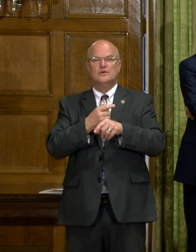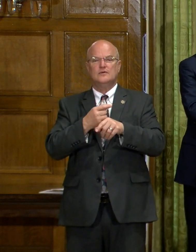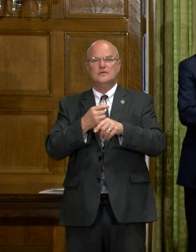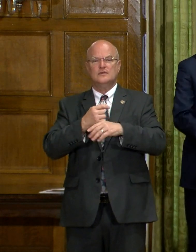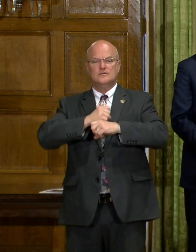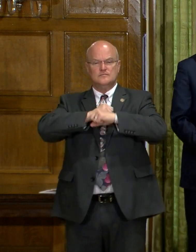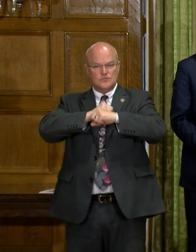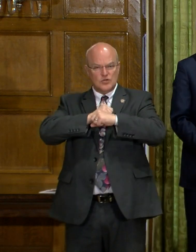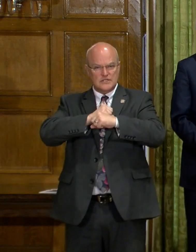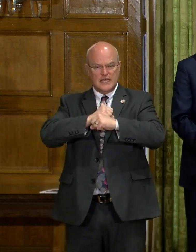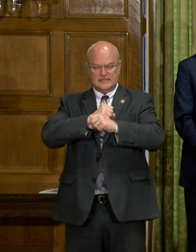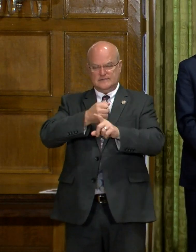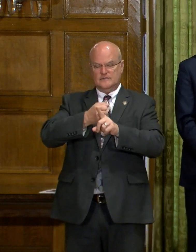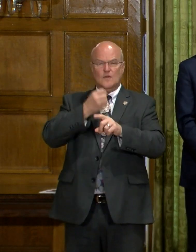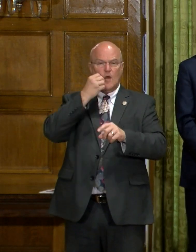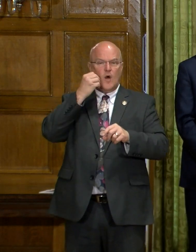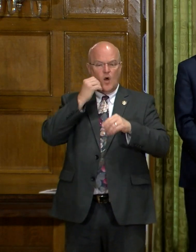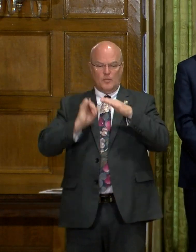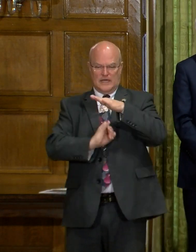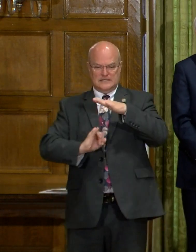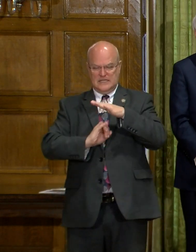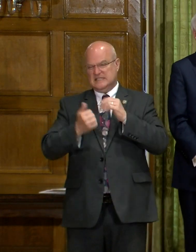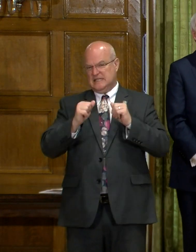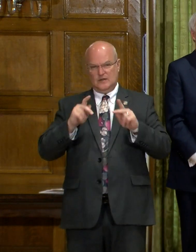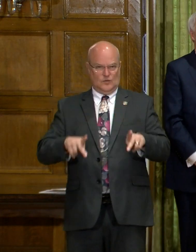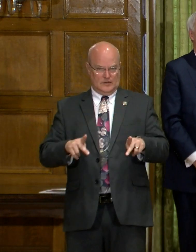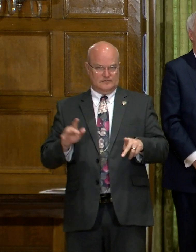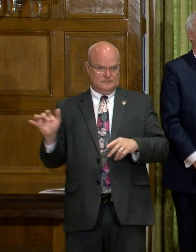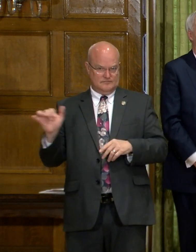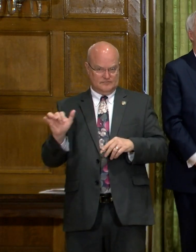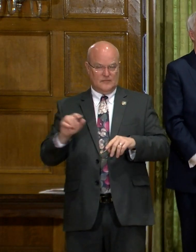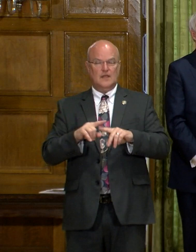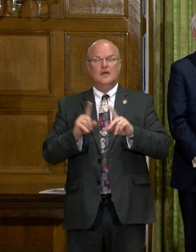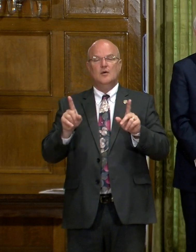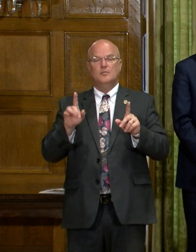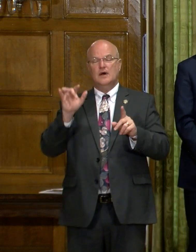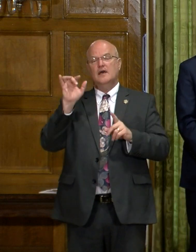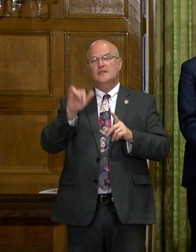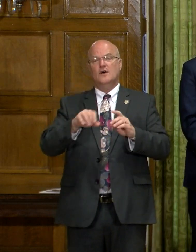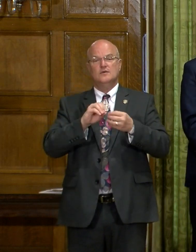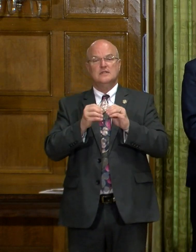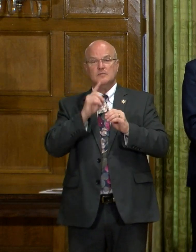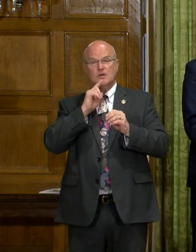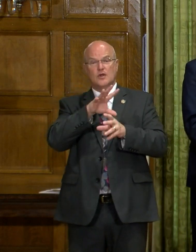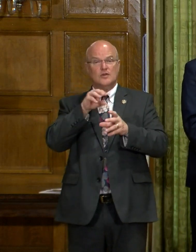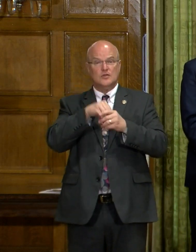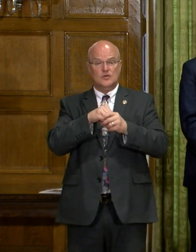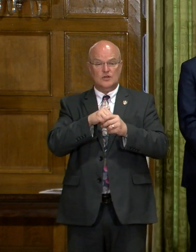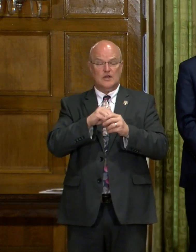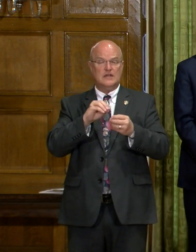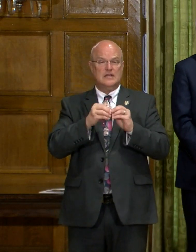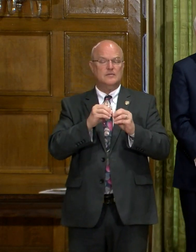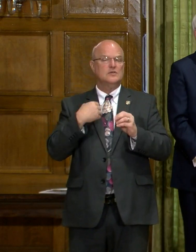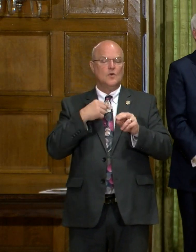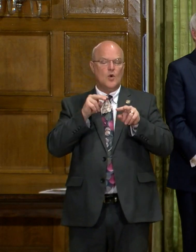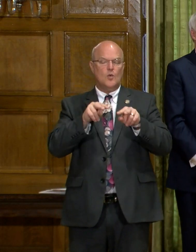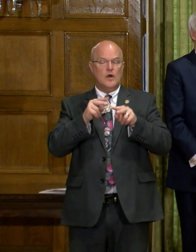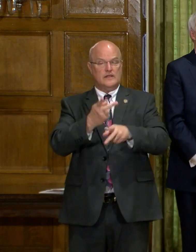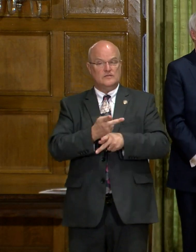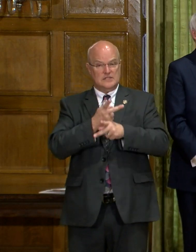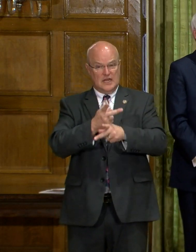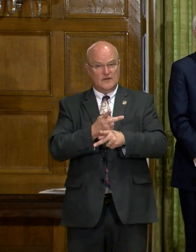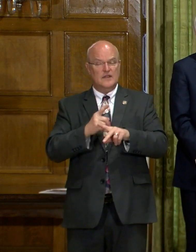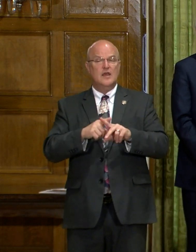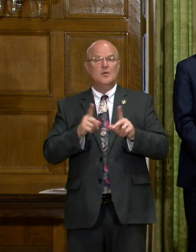of home isolation that anyone else would. But those numbers are included in our numbers, so we'll watch those